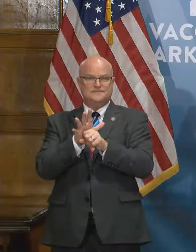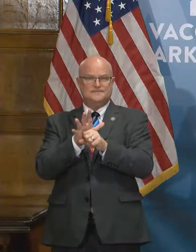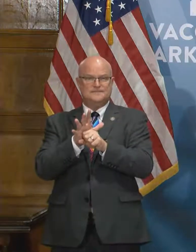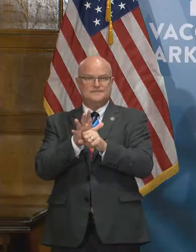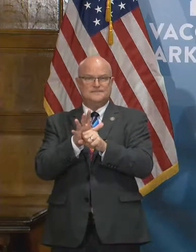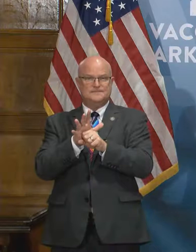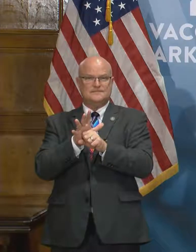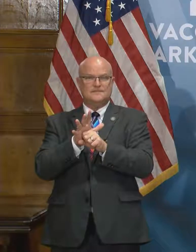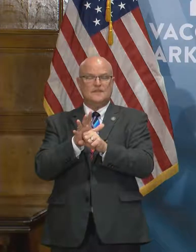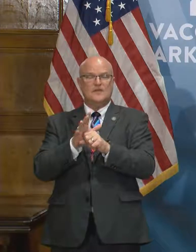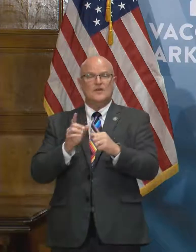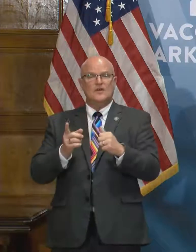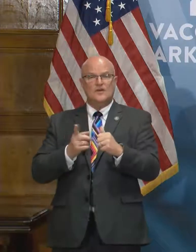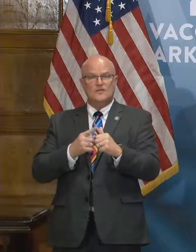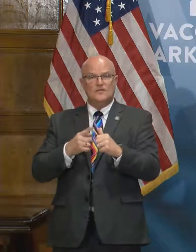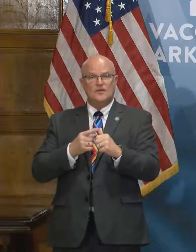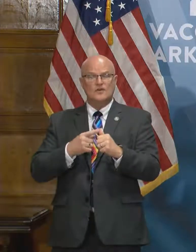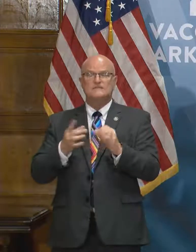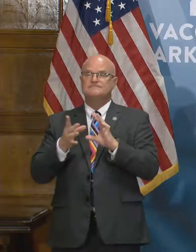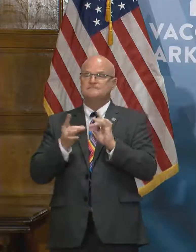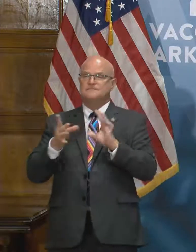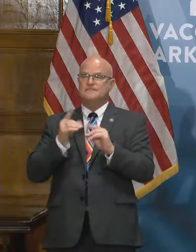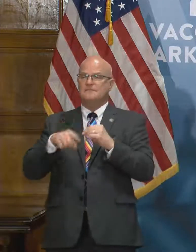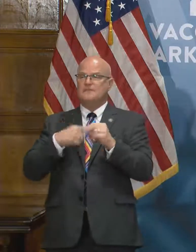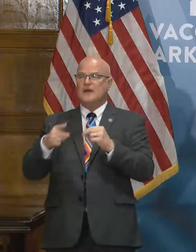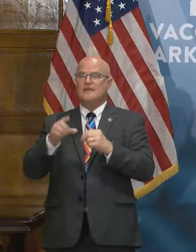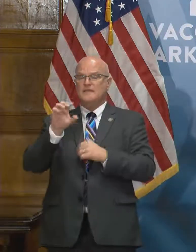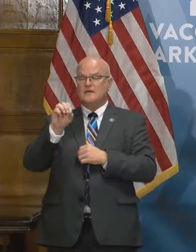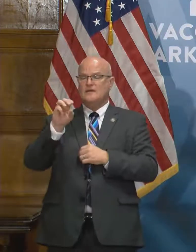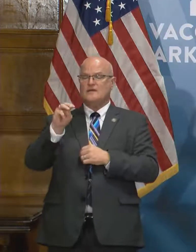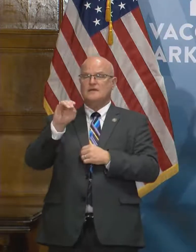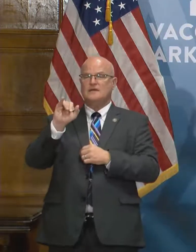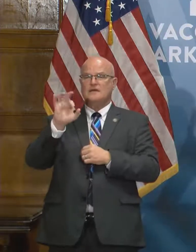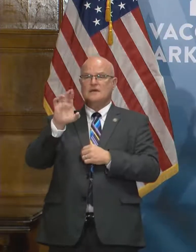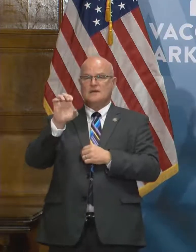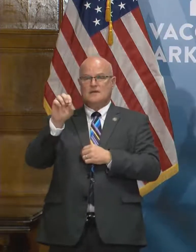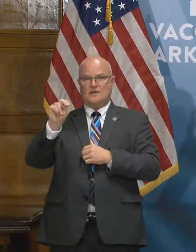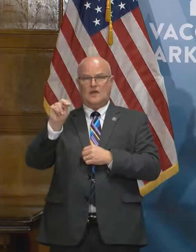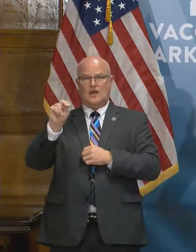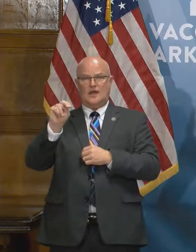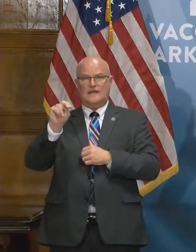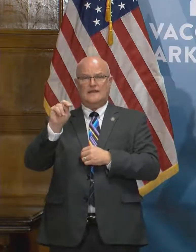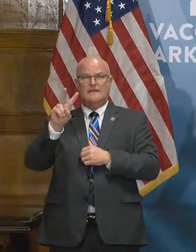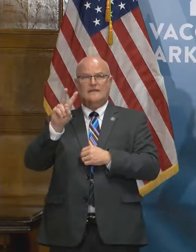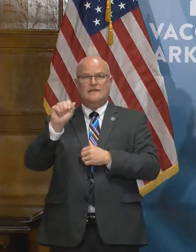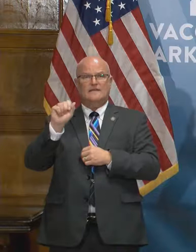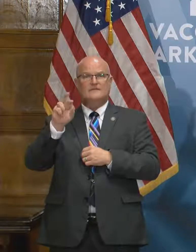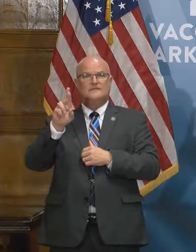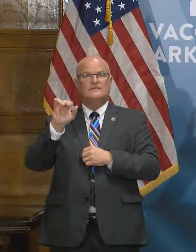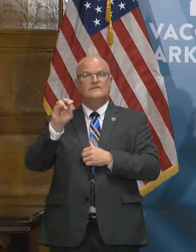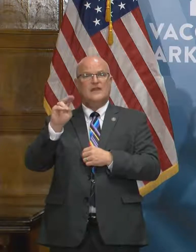And first, I want to talk about the Omicron variant, and I know